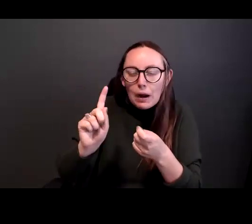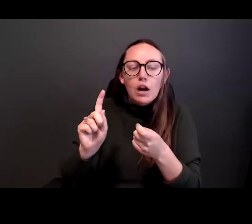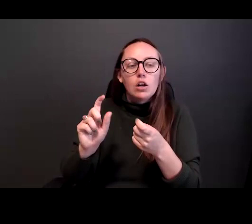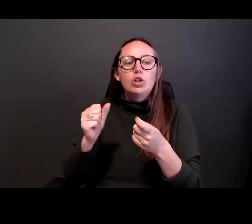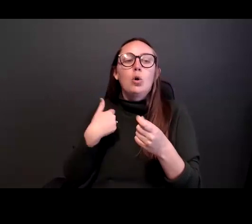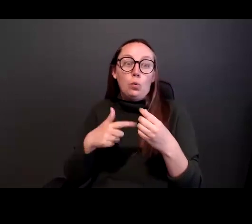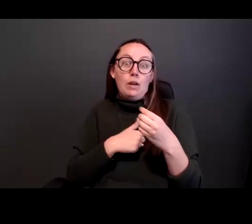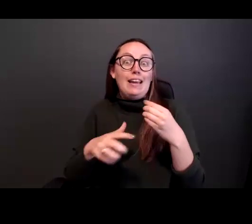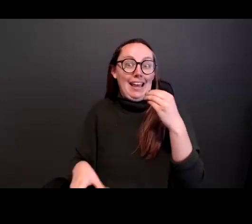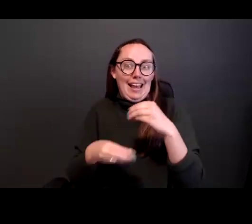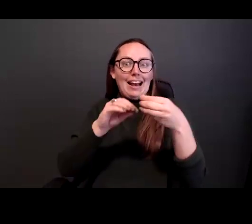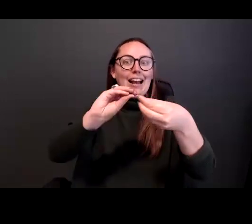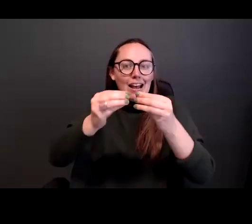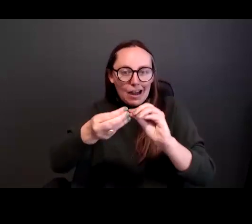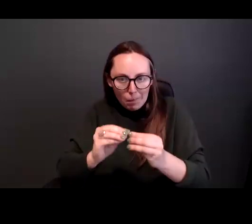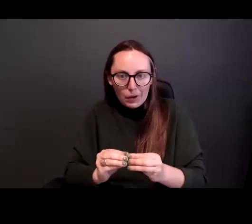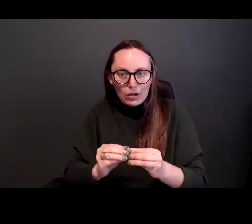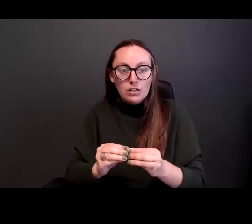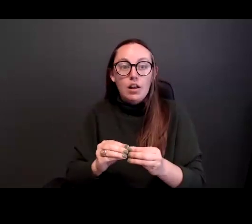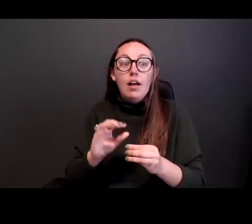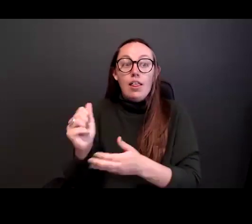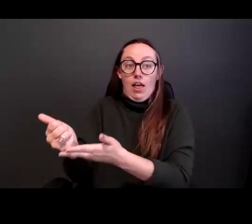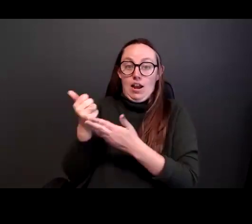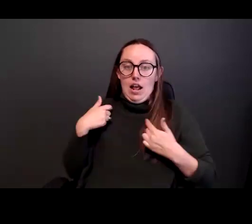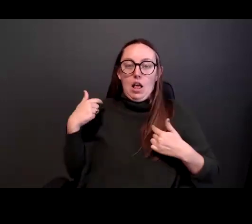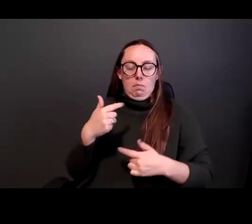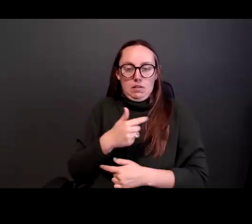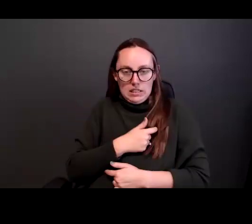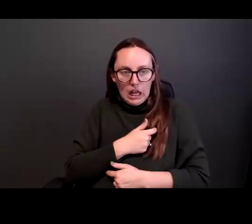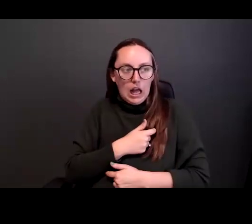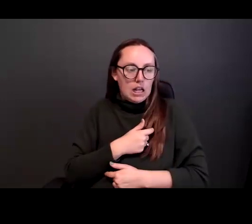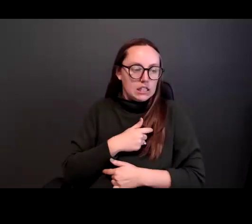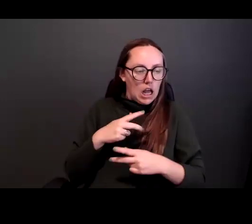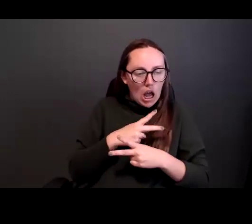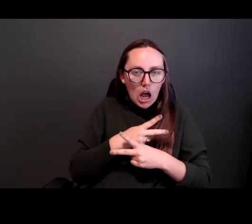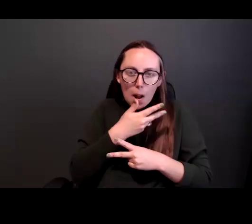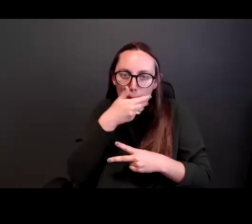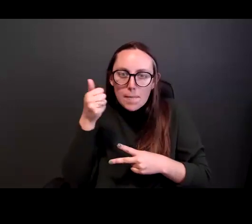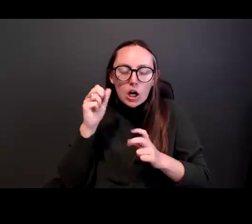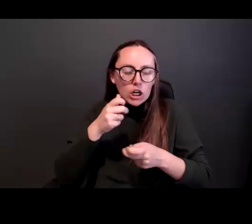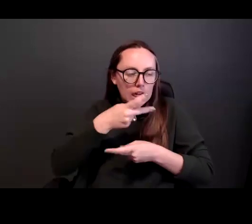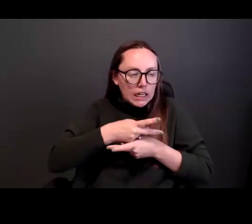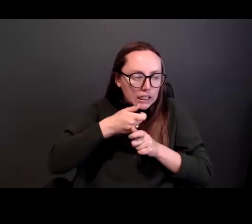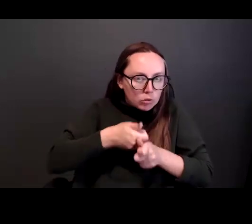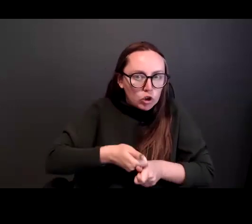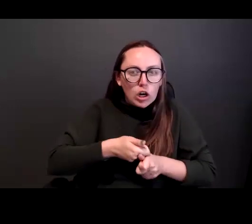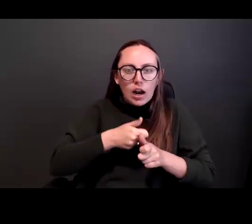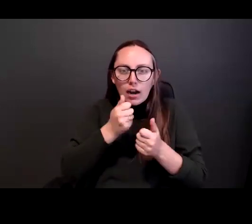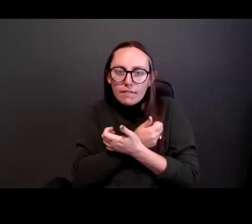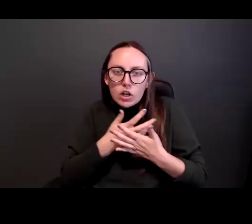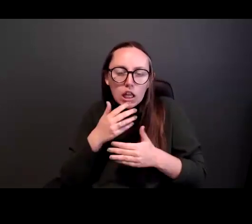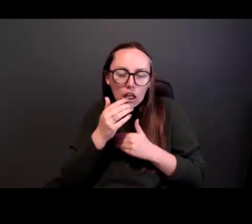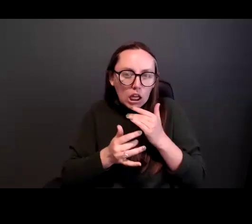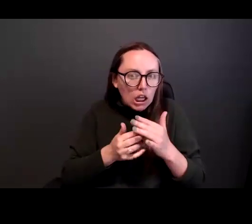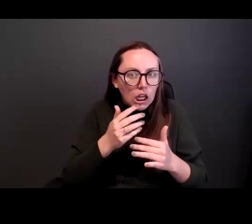much more with it and keep track of everything and be able to have a conversation about it. In the same way we would if we were